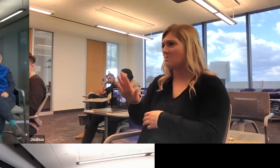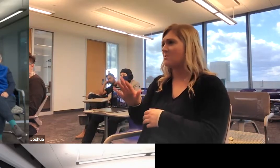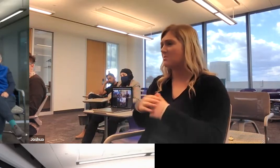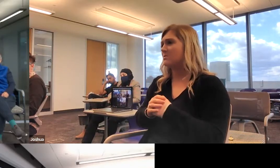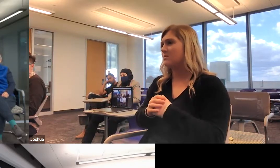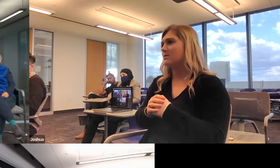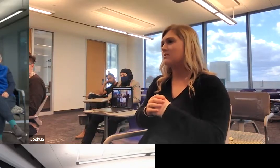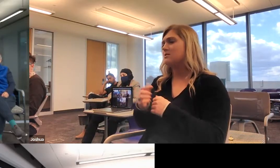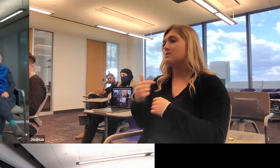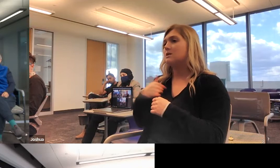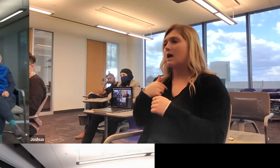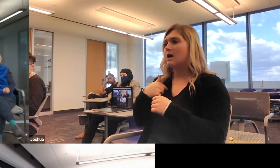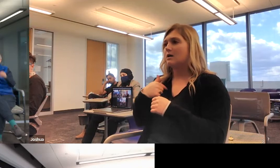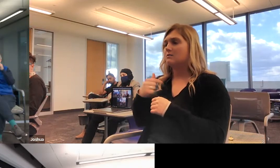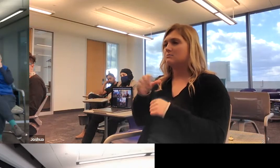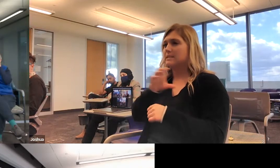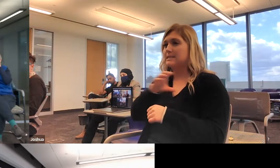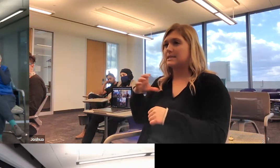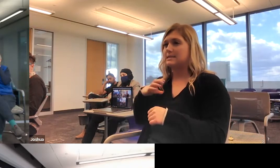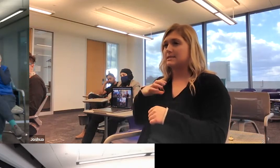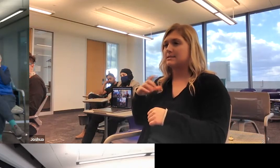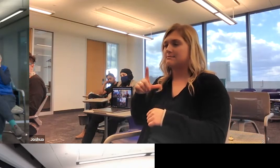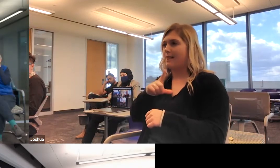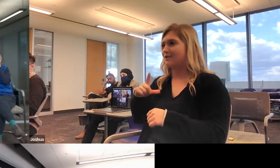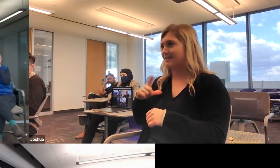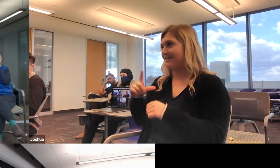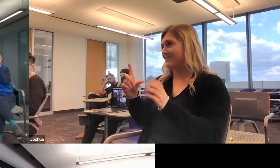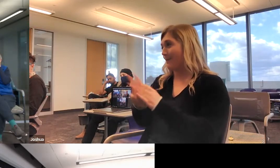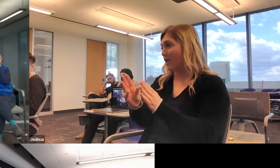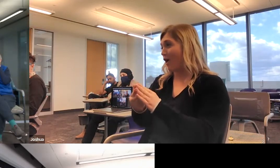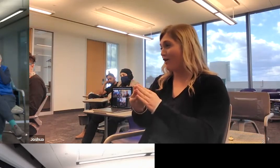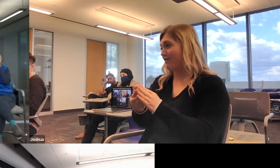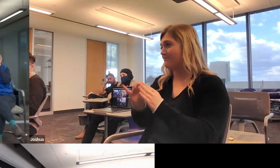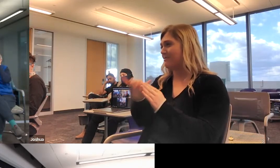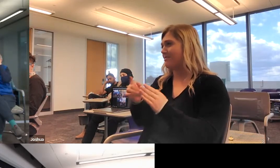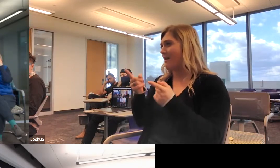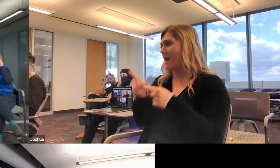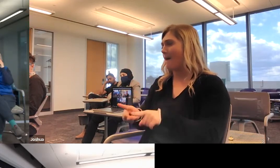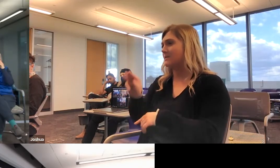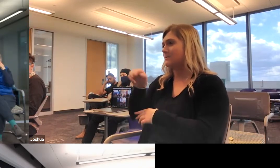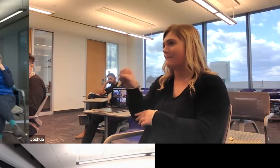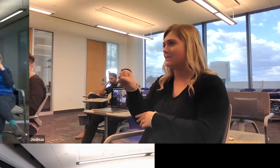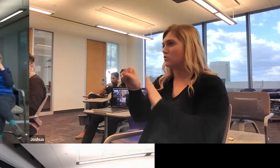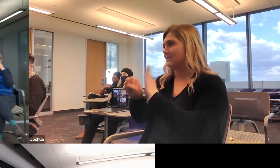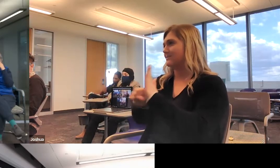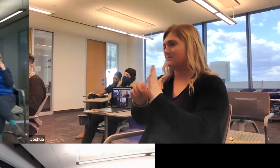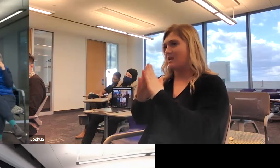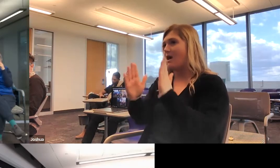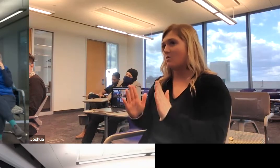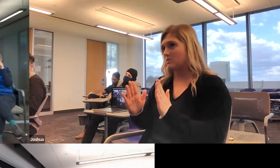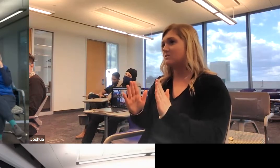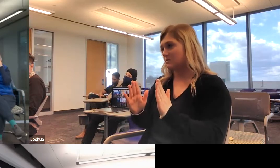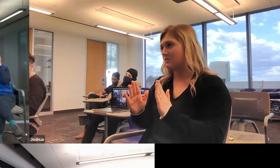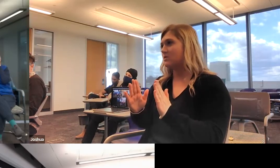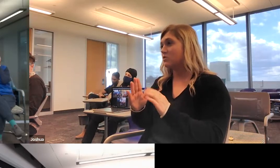did the Citizen Legislative Seminar, which is put on at the Massachusetts State House. So